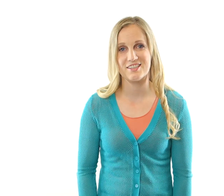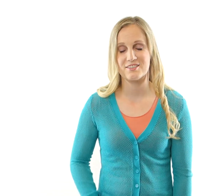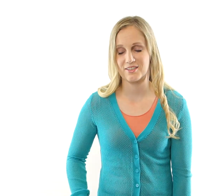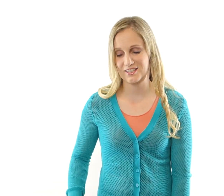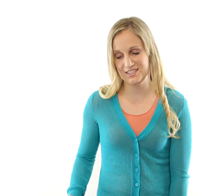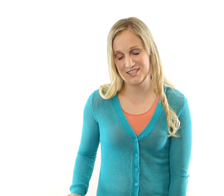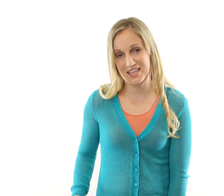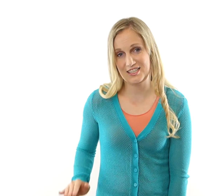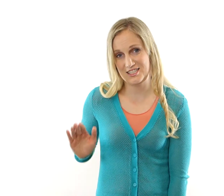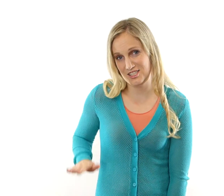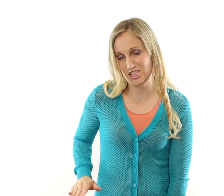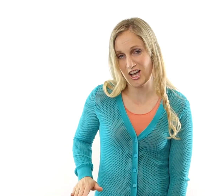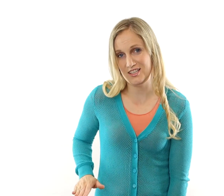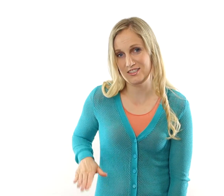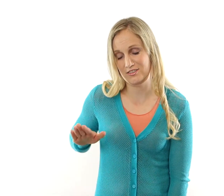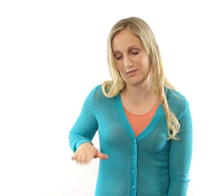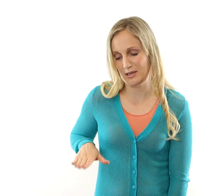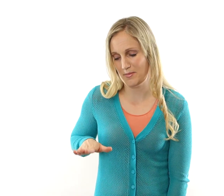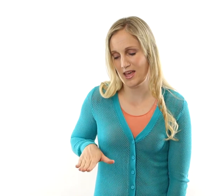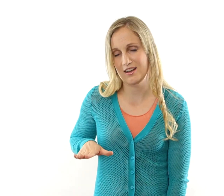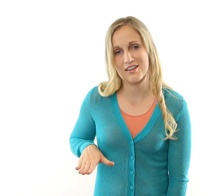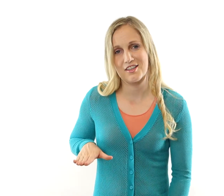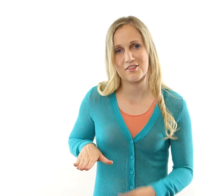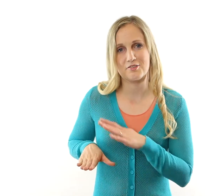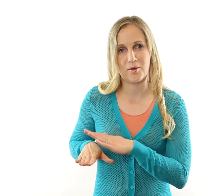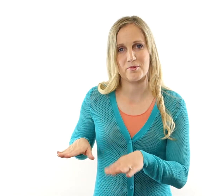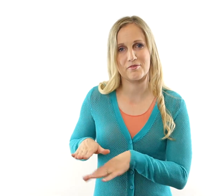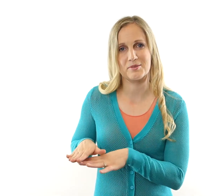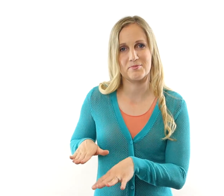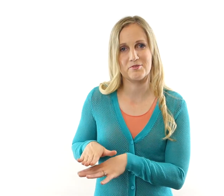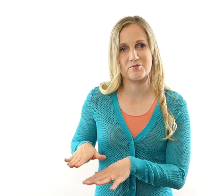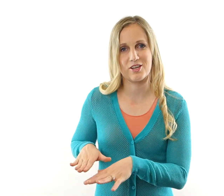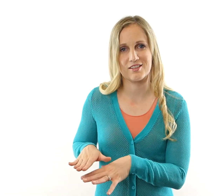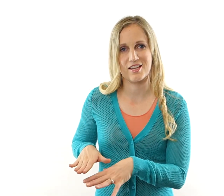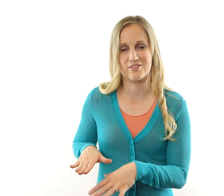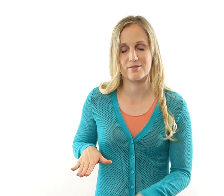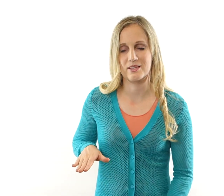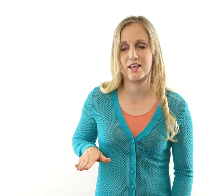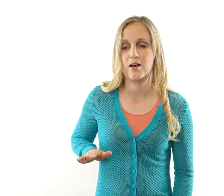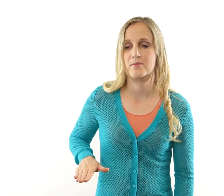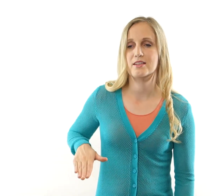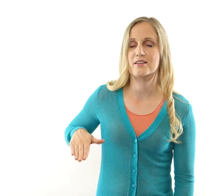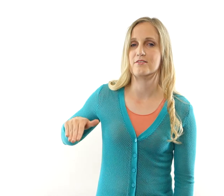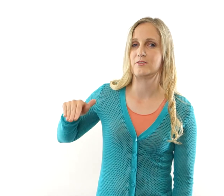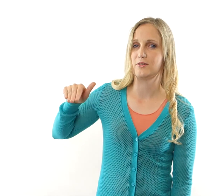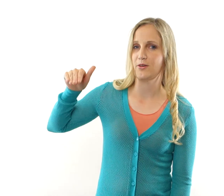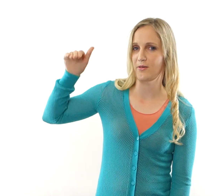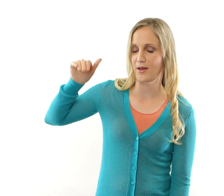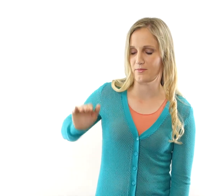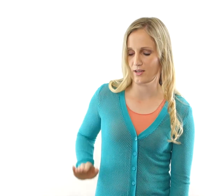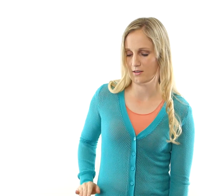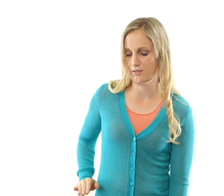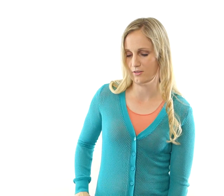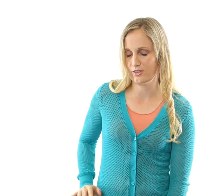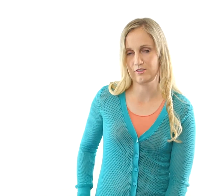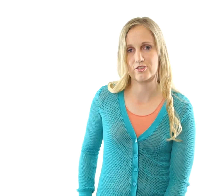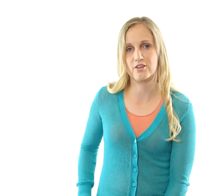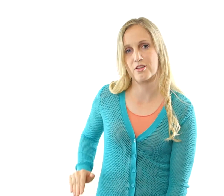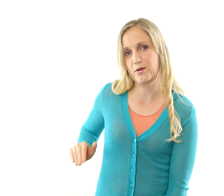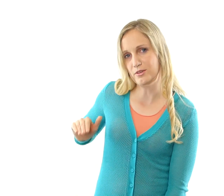So this is child. If you like pet the top of a child's head or something, but then if you grow up, then you start low and you